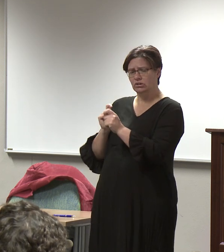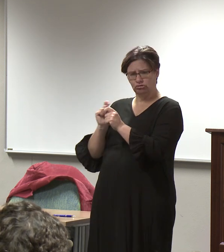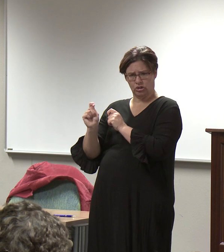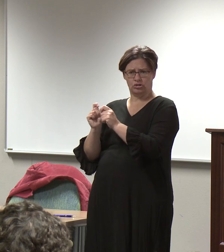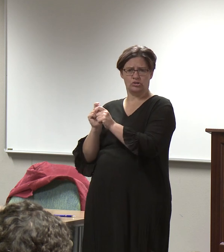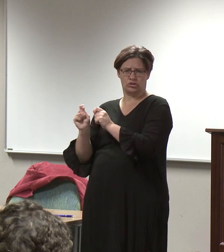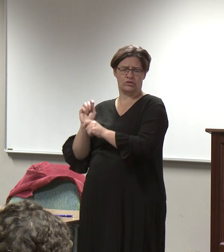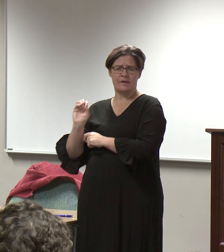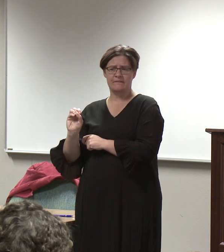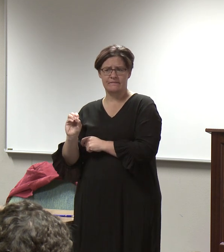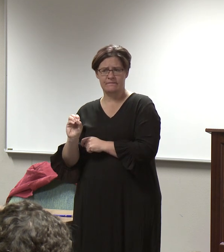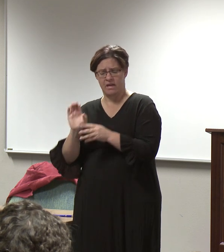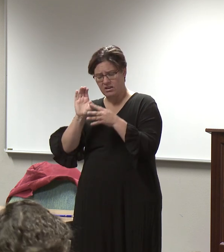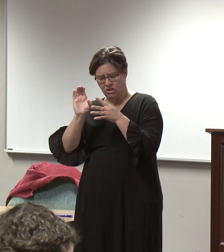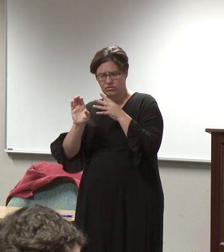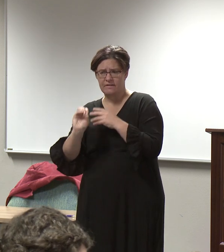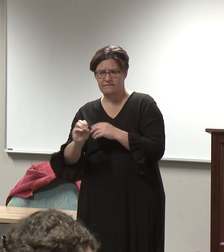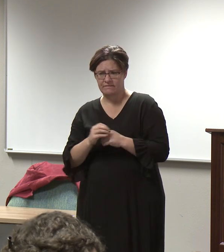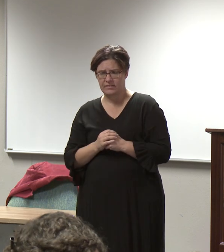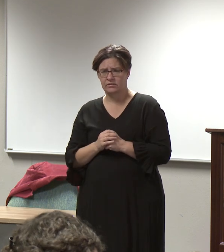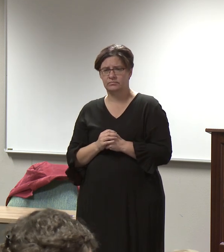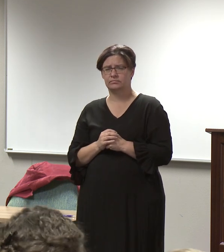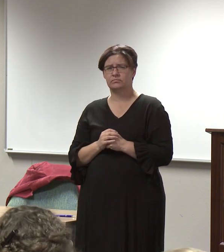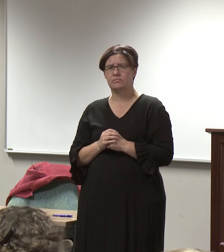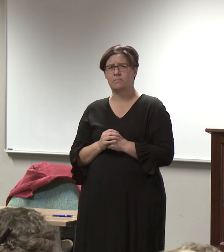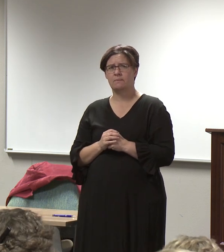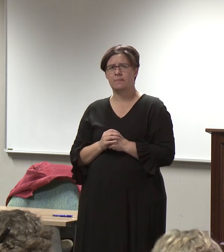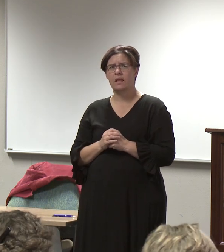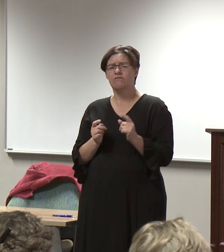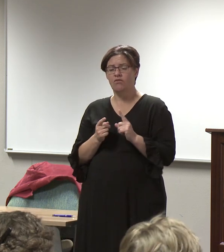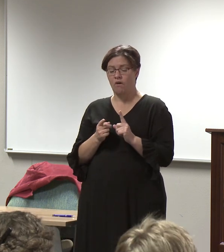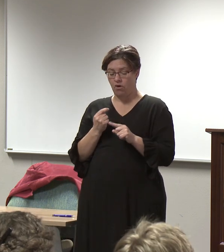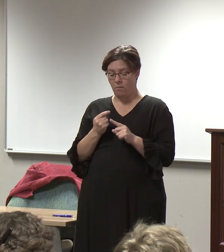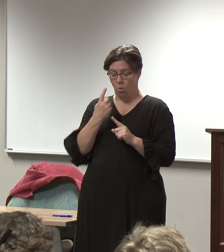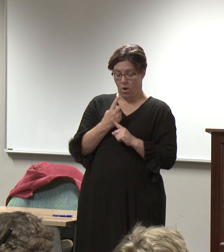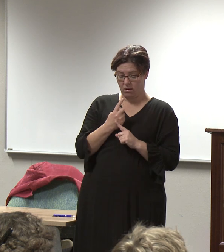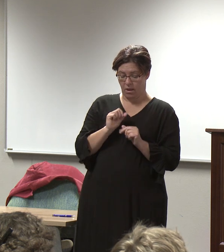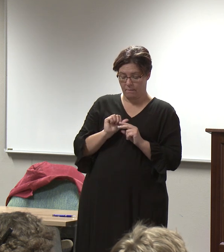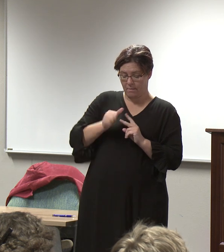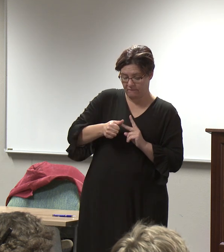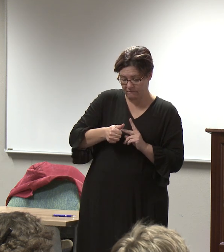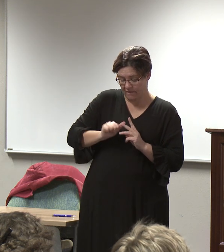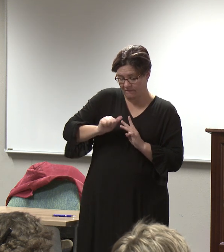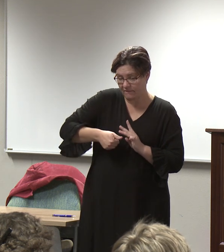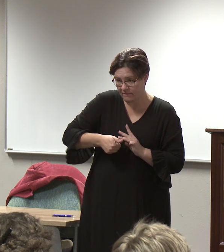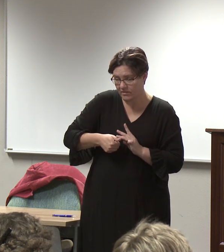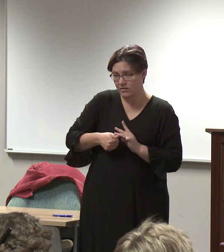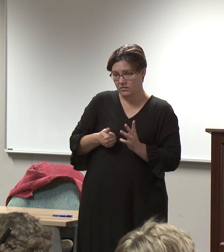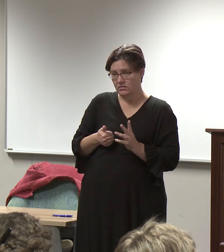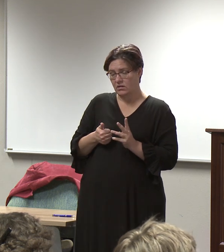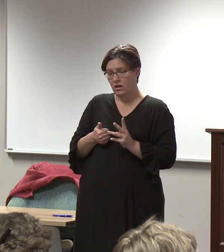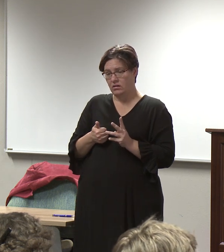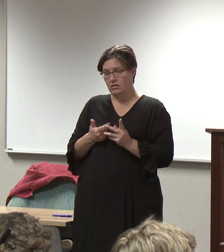For instance, as the time goes by and you move from one to the other, imposition, persuasion, that's